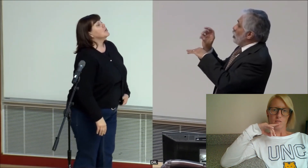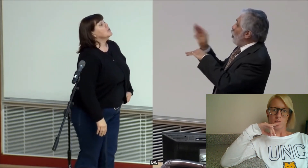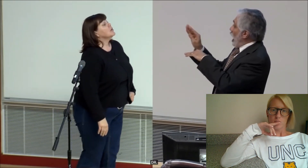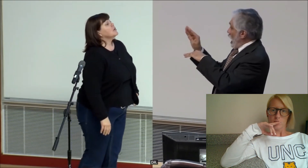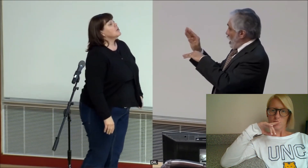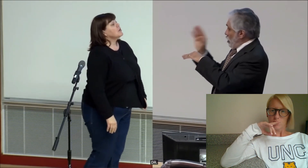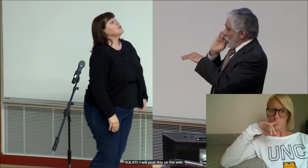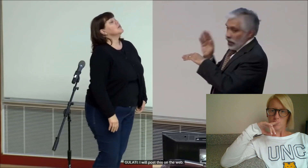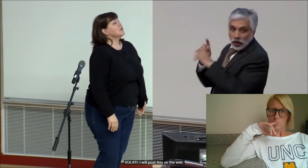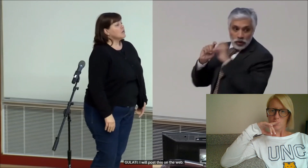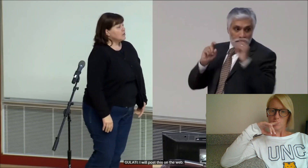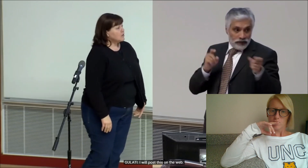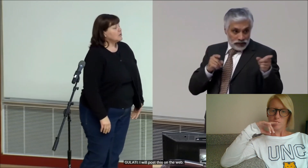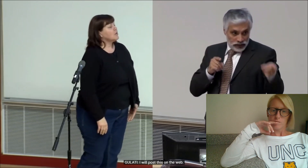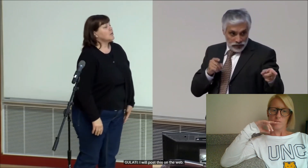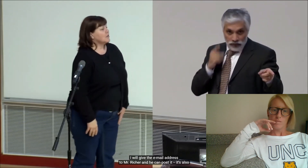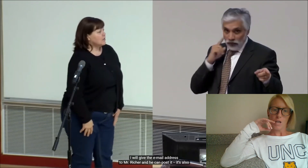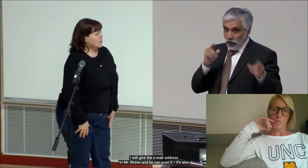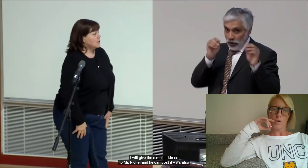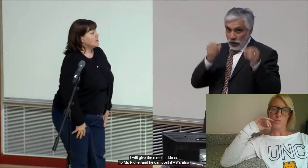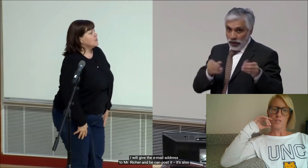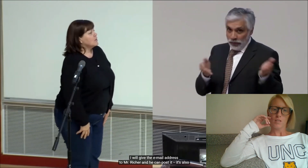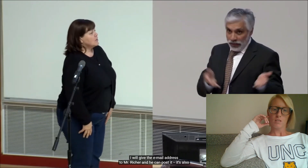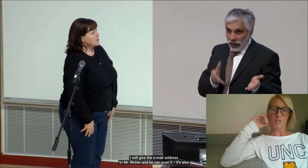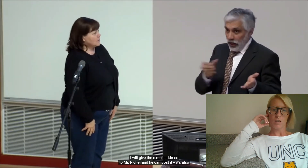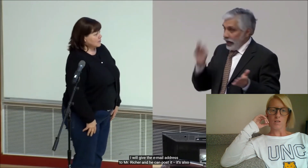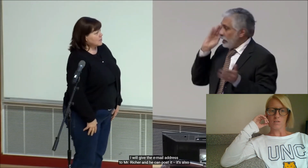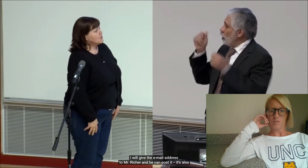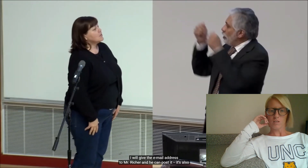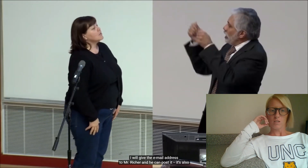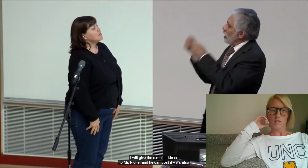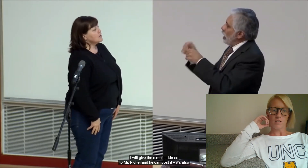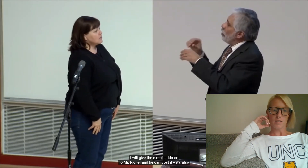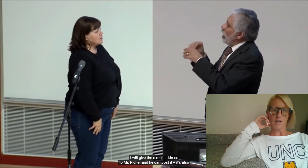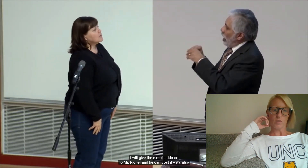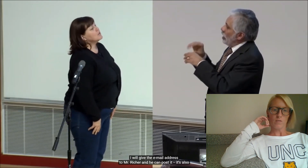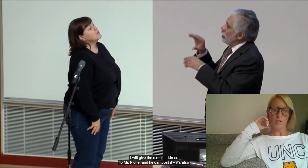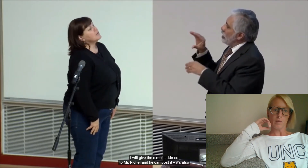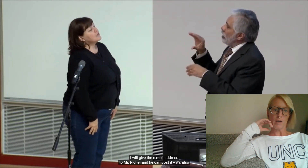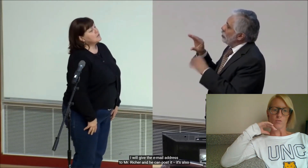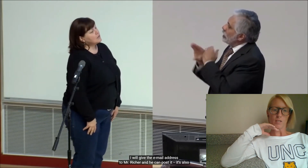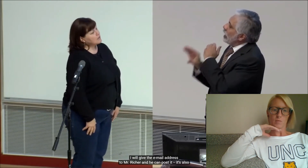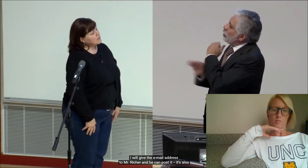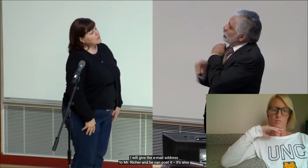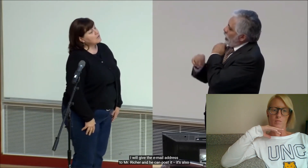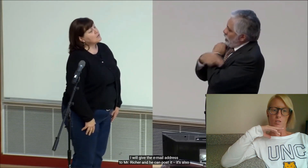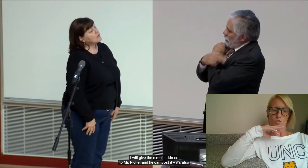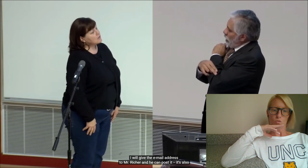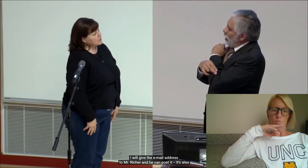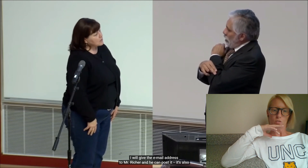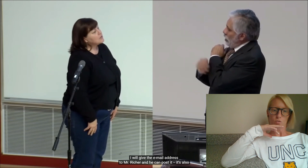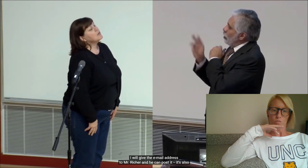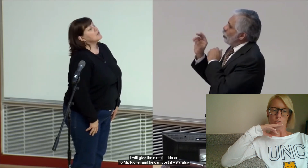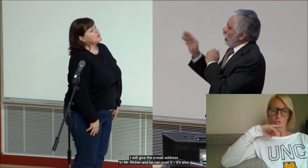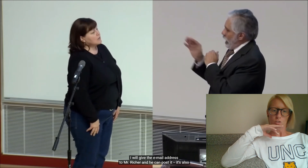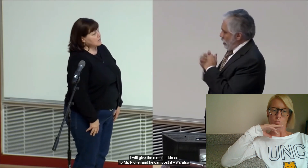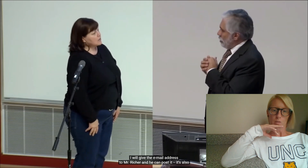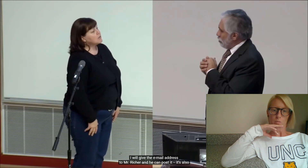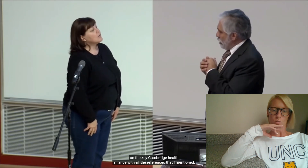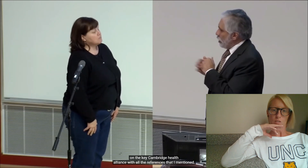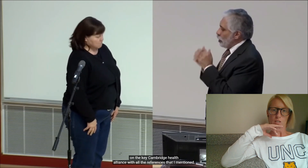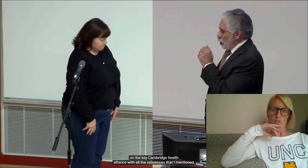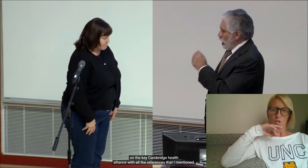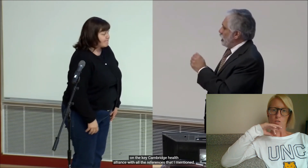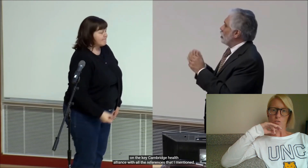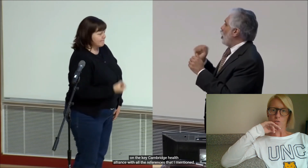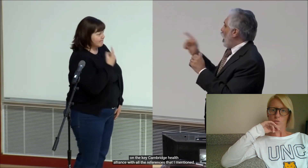released? I will post this on the web. I will post give the this email address on to Mr. the Riker, slide. and I'll he give can the email post it address on, To Mr. it's also Richter, posted